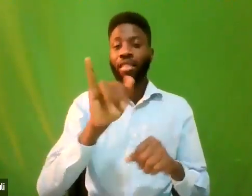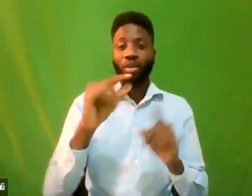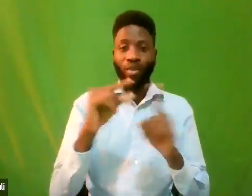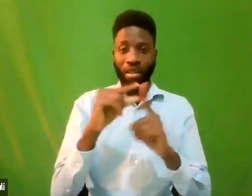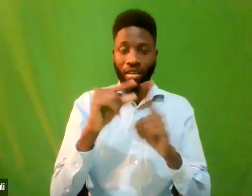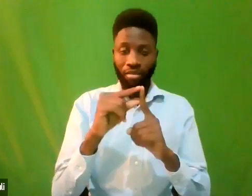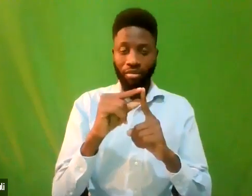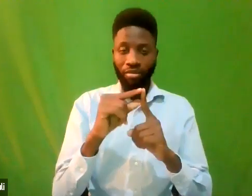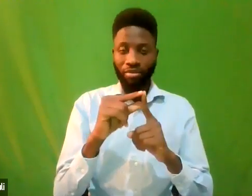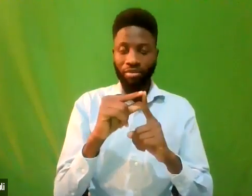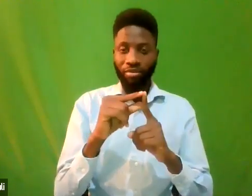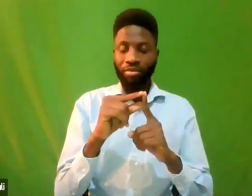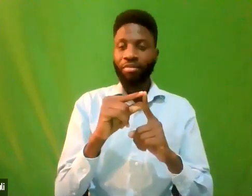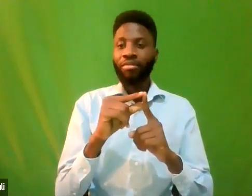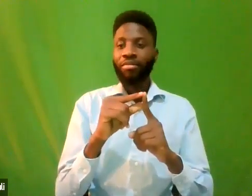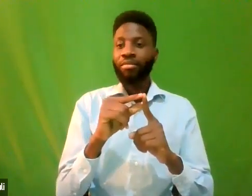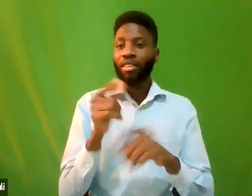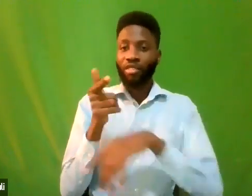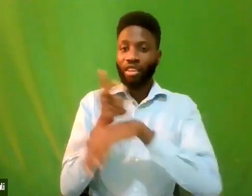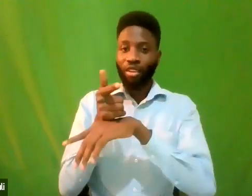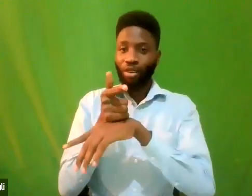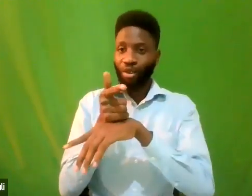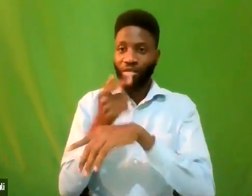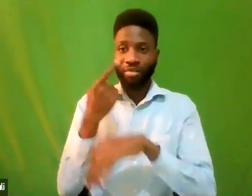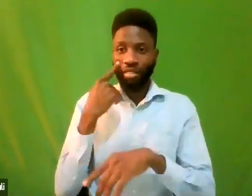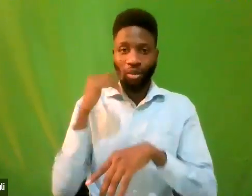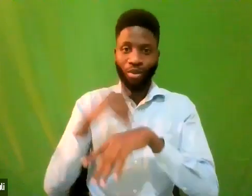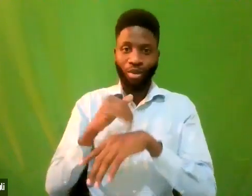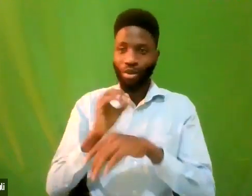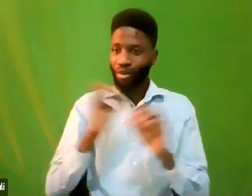Inspiring. Videos, I don't see videos on people.